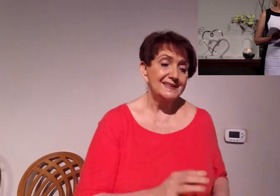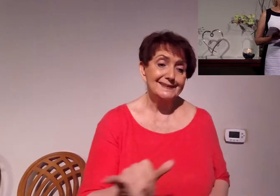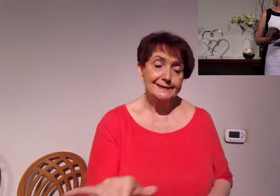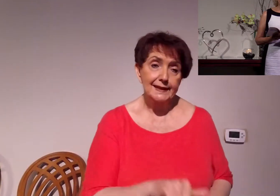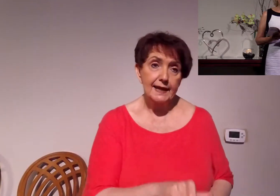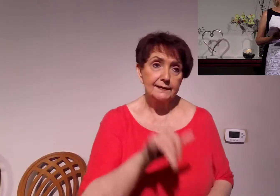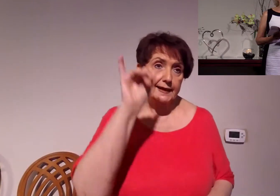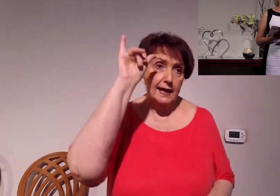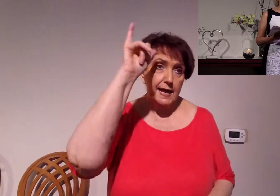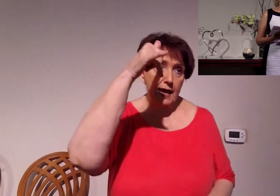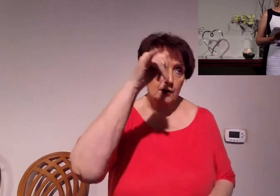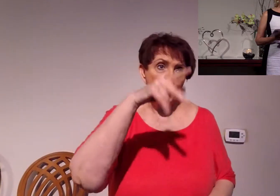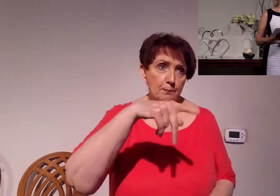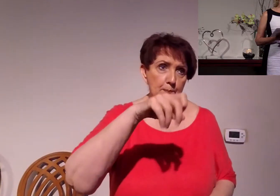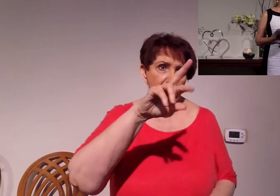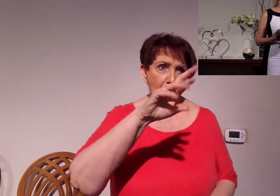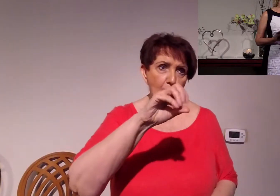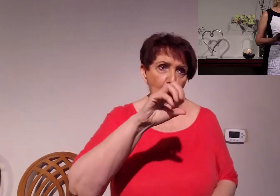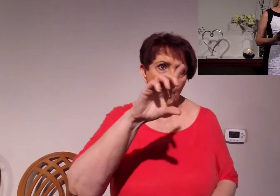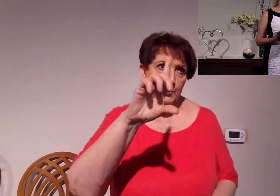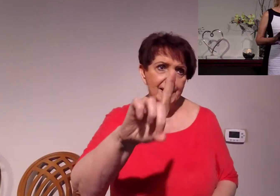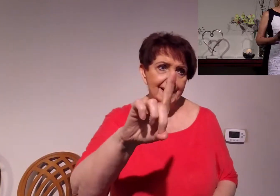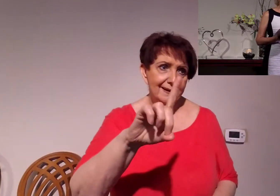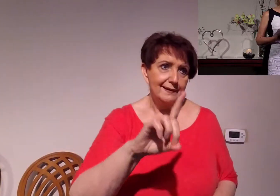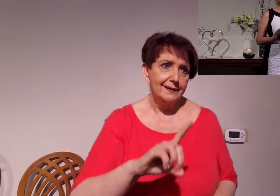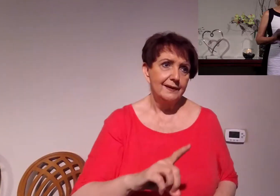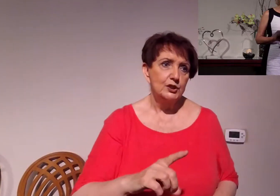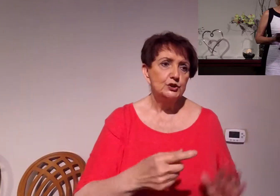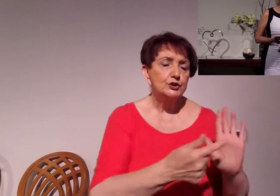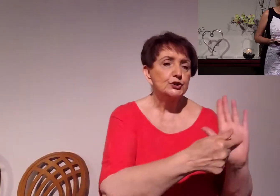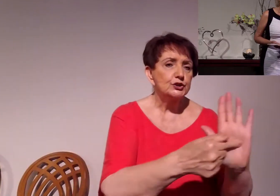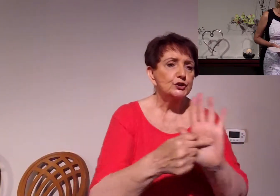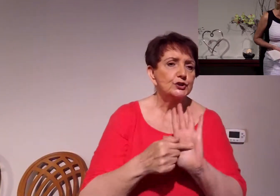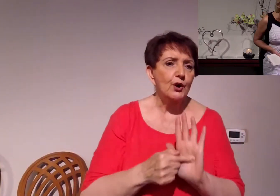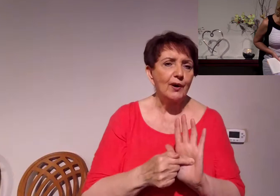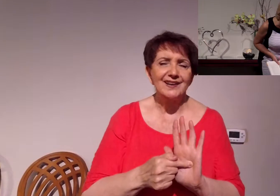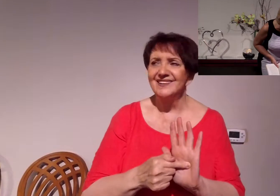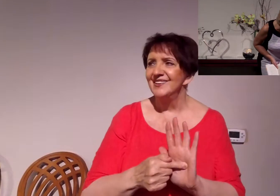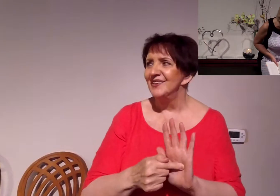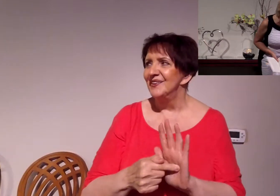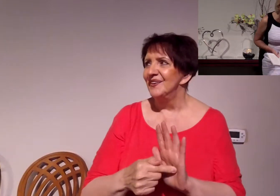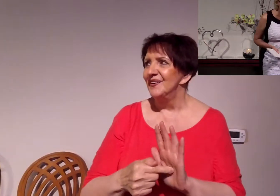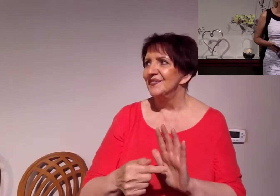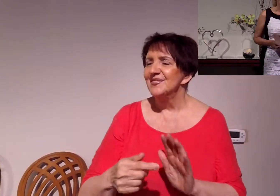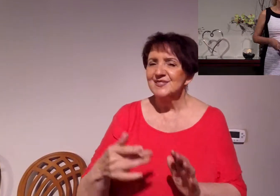you toward the most sensitive areas of self-delusion.